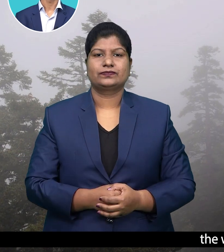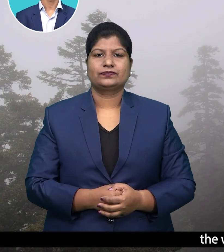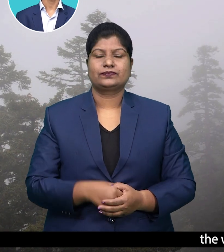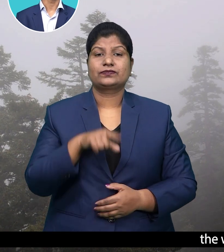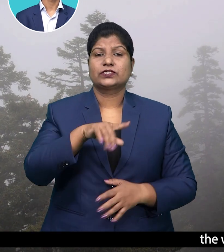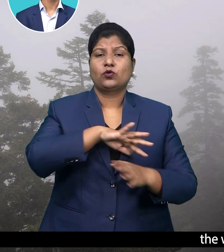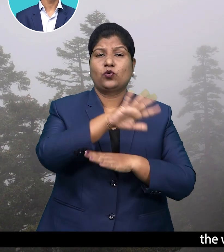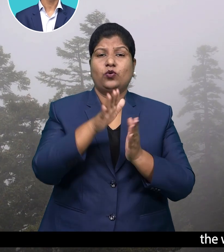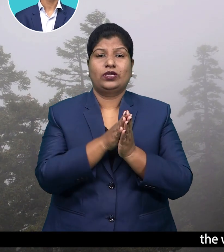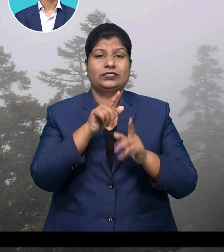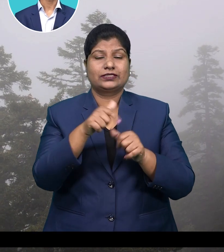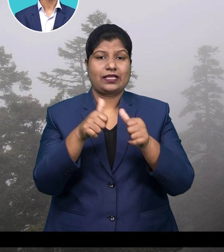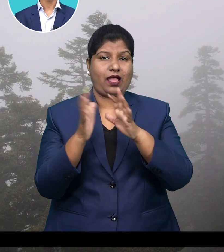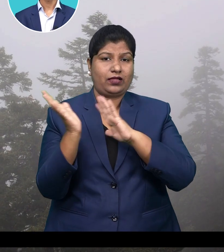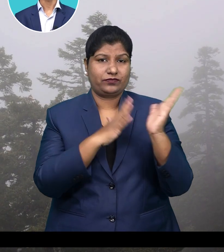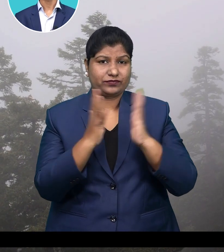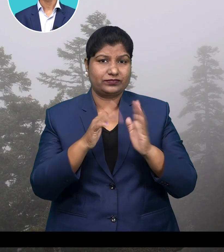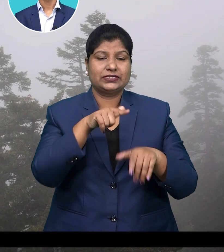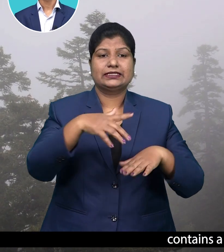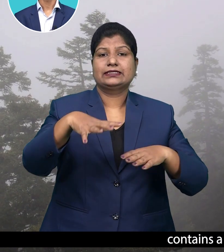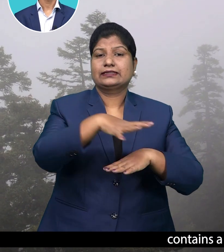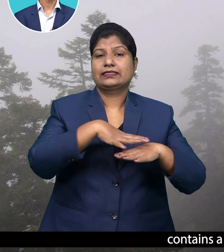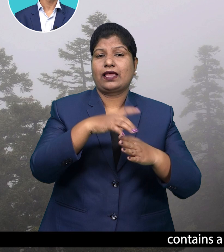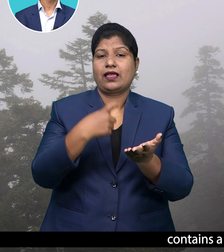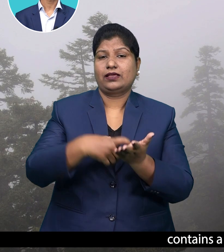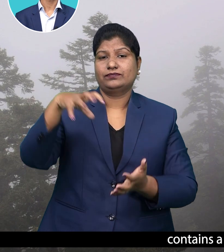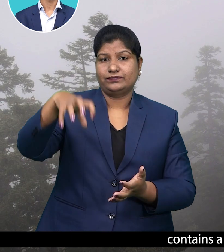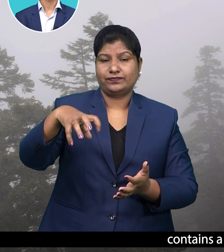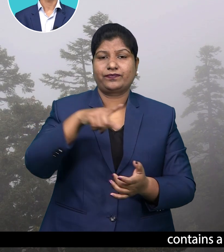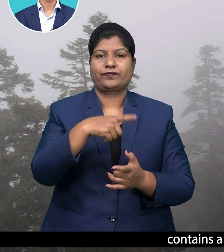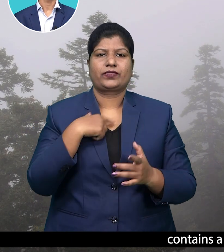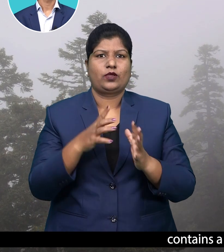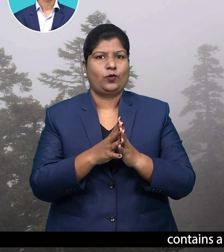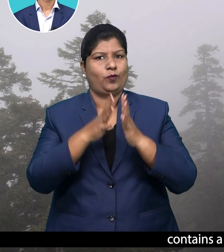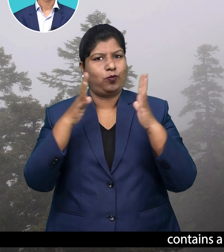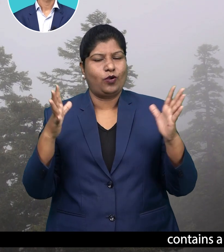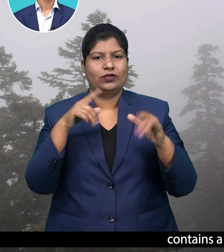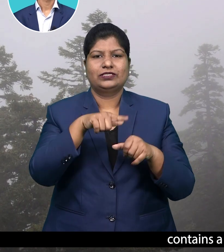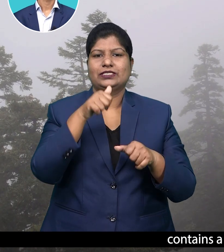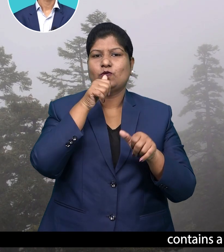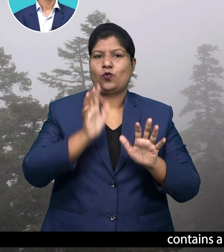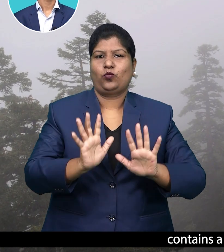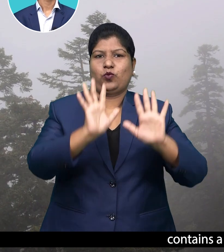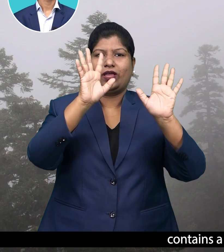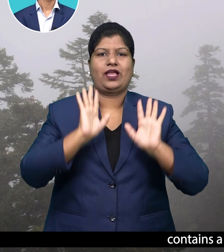the whole atmosphere in that region contains a large amount of vapor.